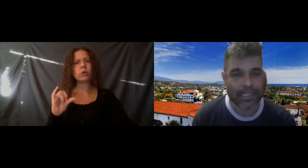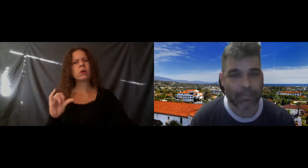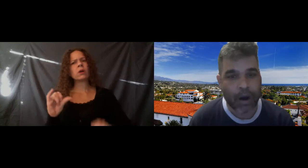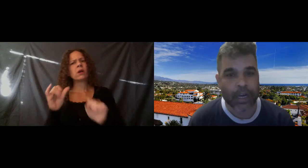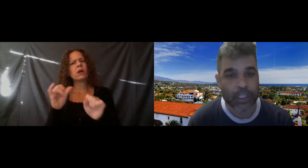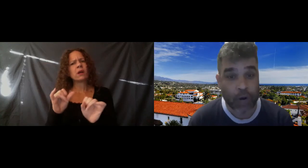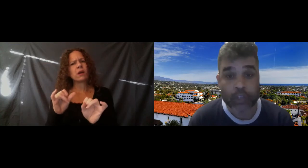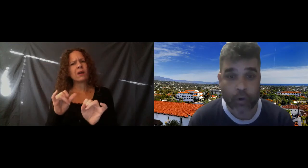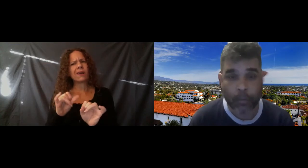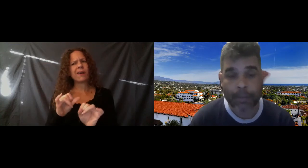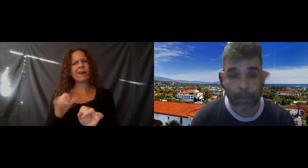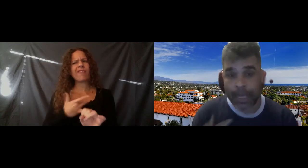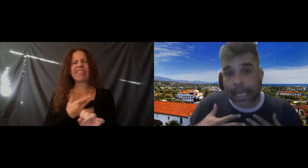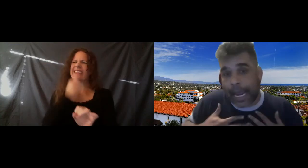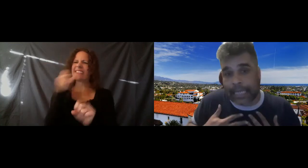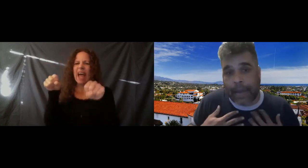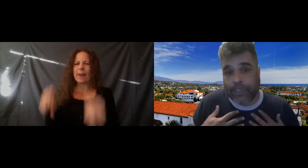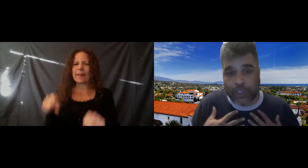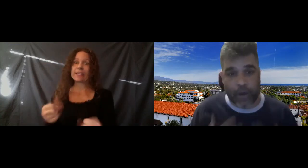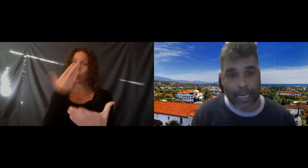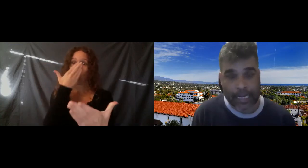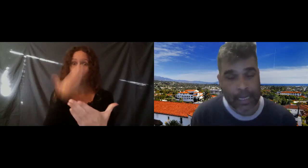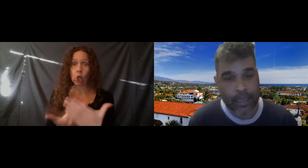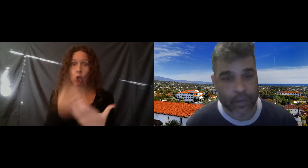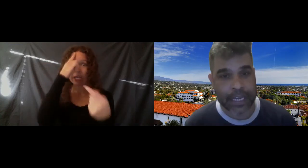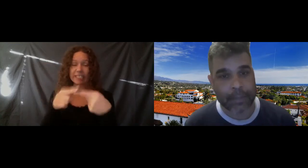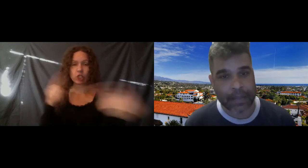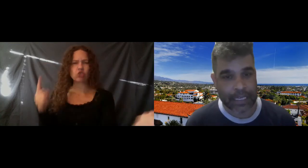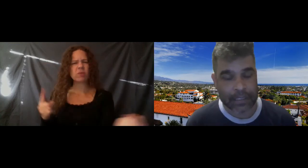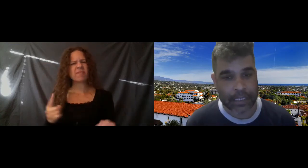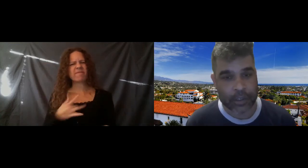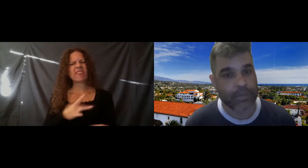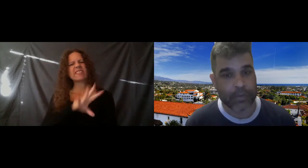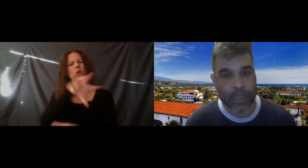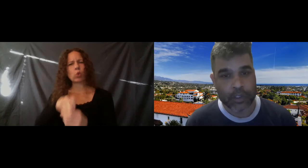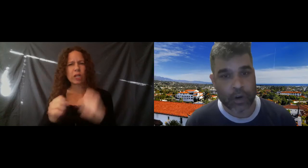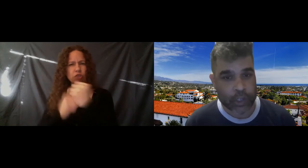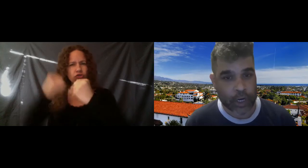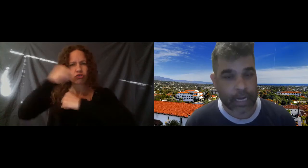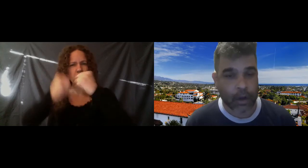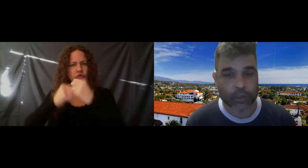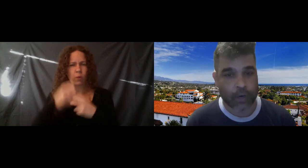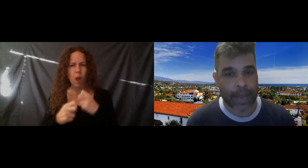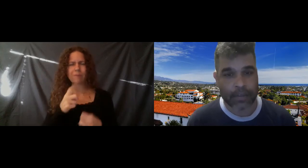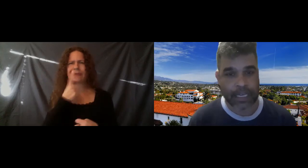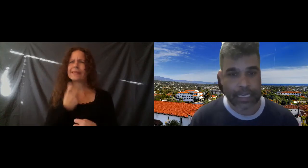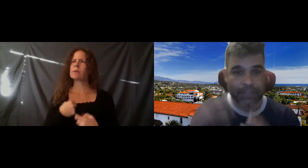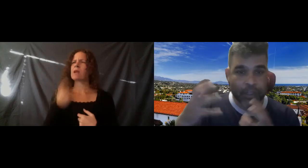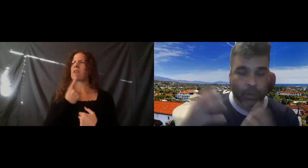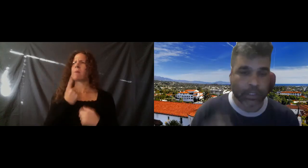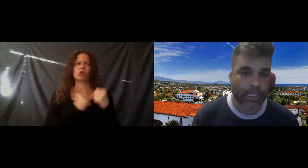disagreements is in part a structural problem. I guess I was just trained to think about things in terms of structure and culture rather